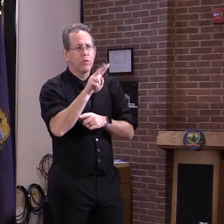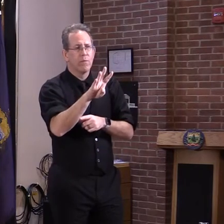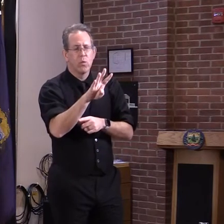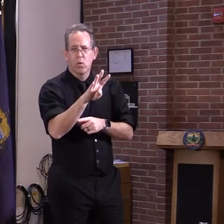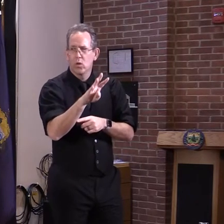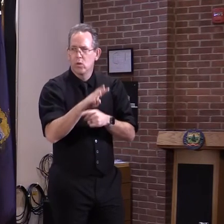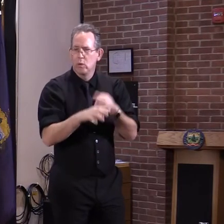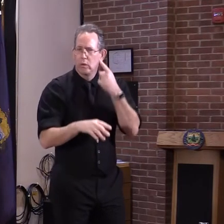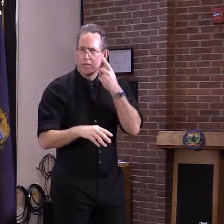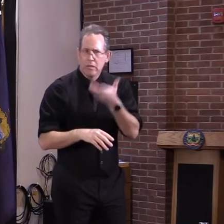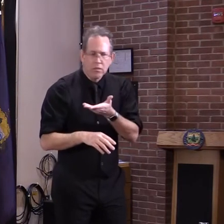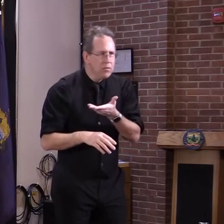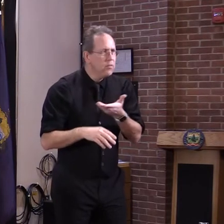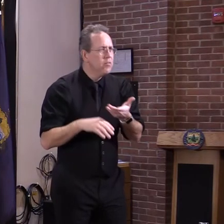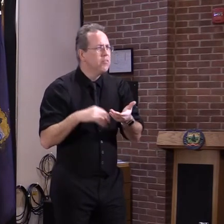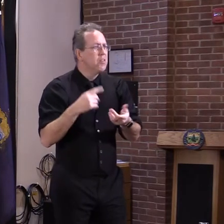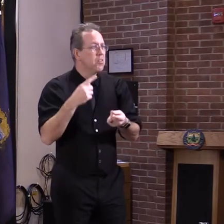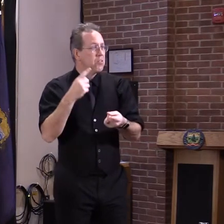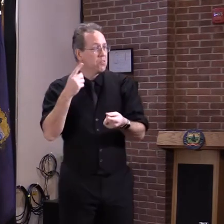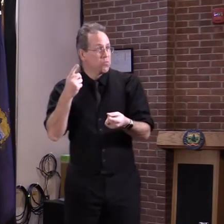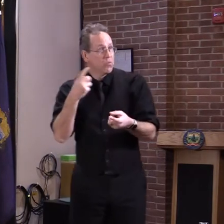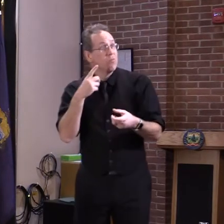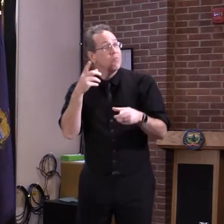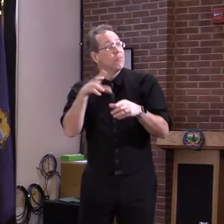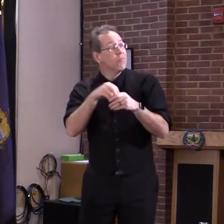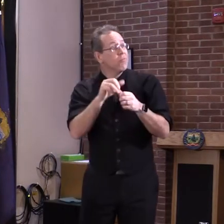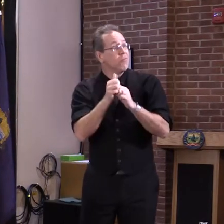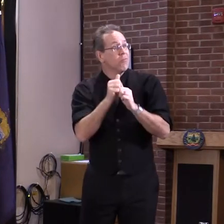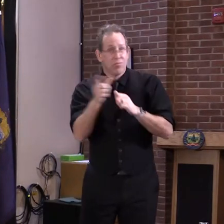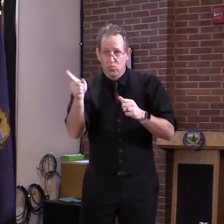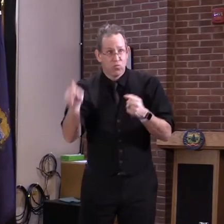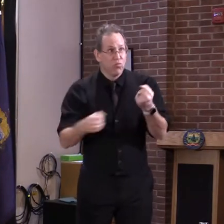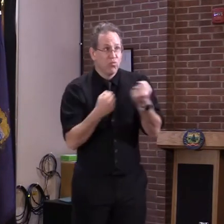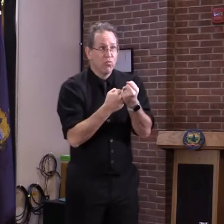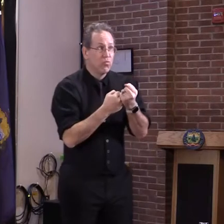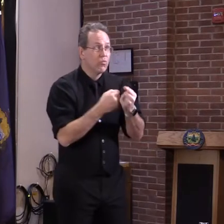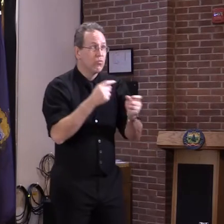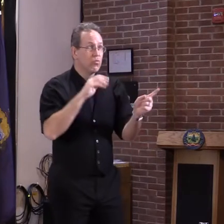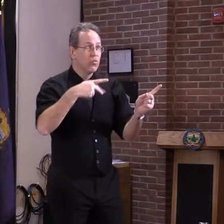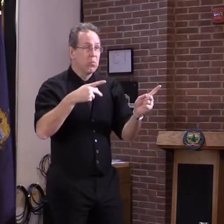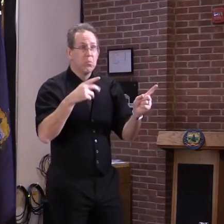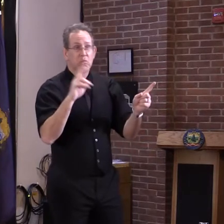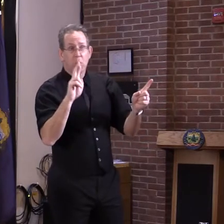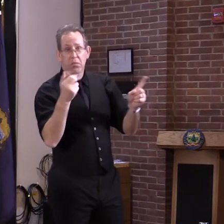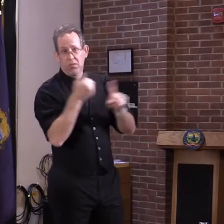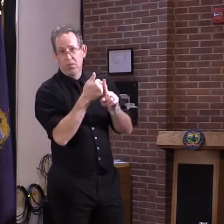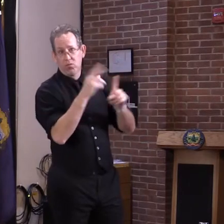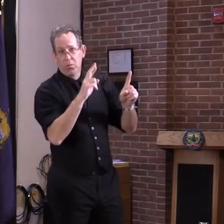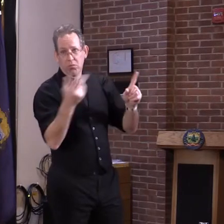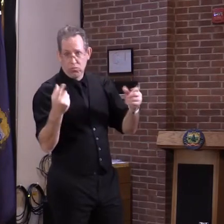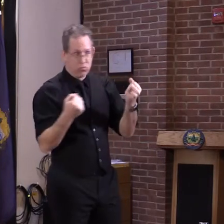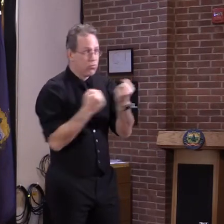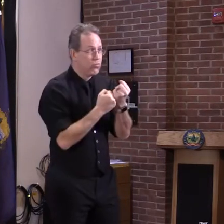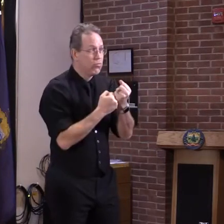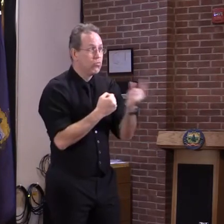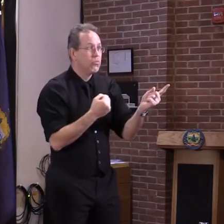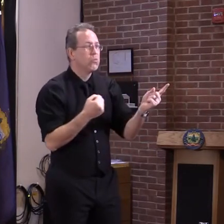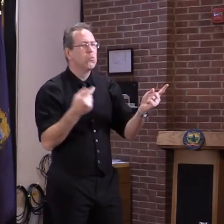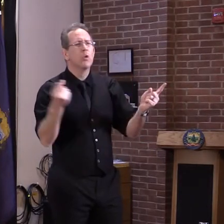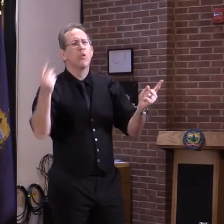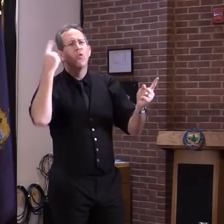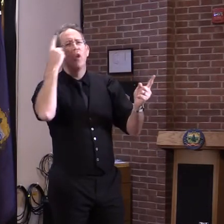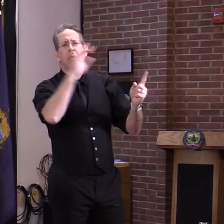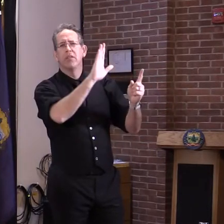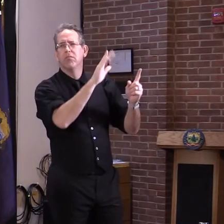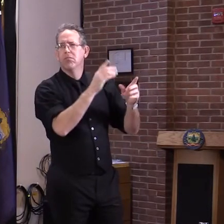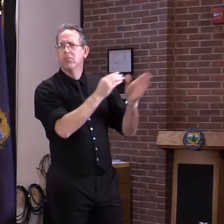want to run again here in Vermont, probably as a Republican, I would imagine. Could you just, how are you thinking about the state of your